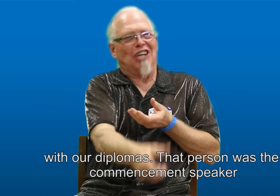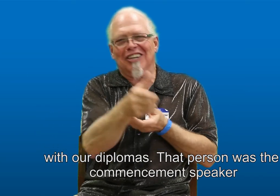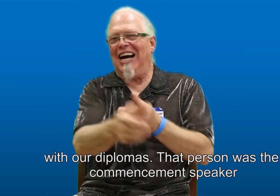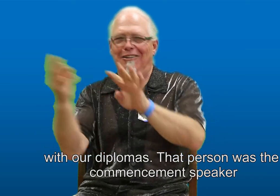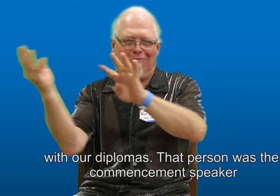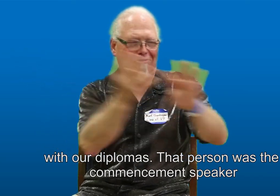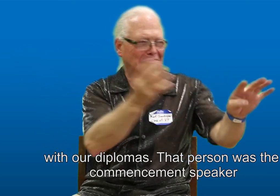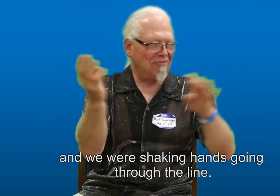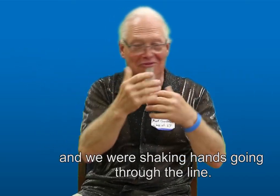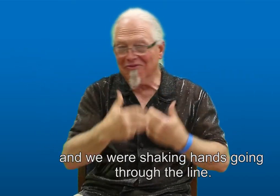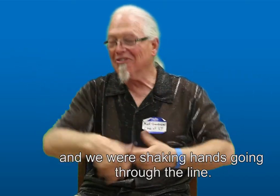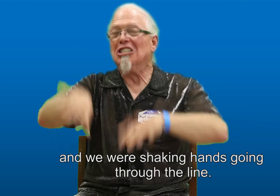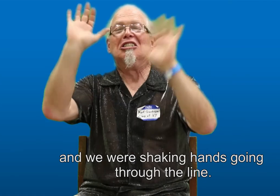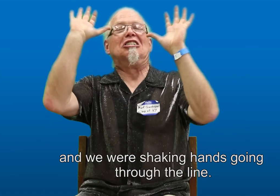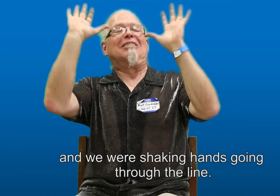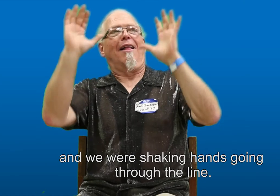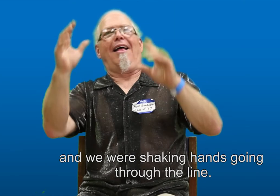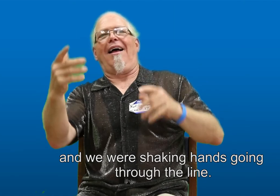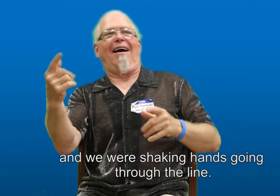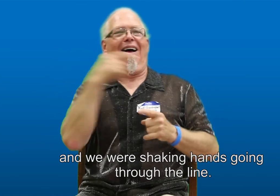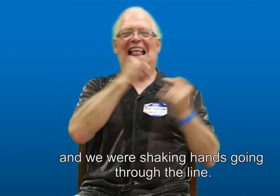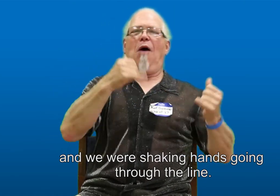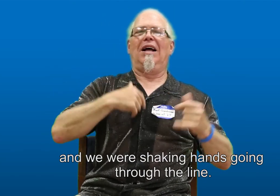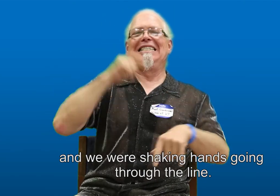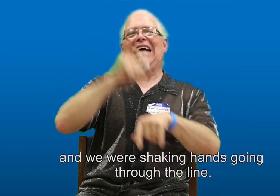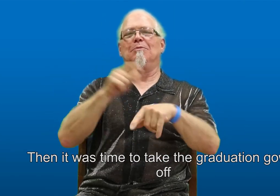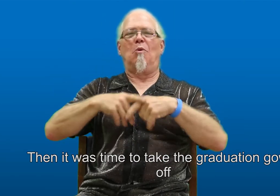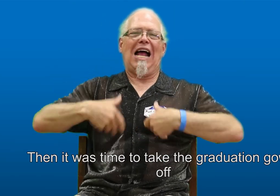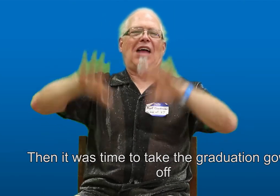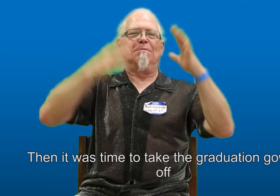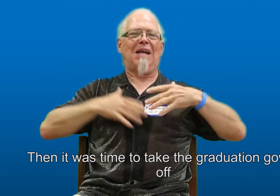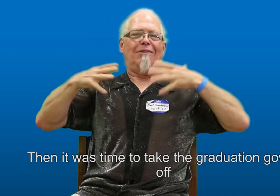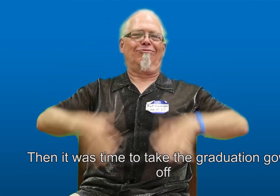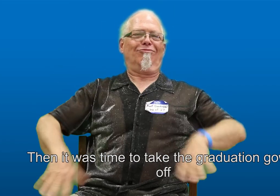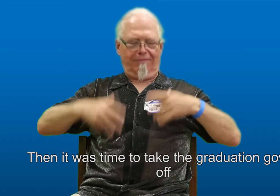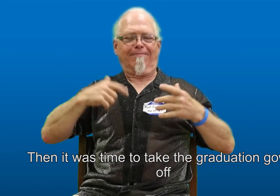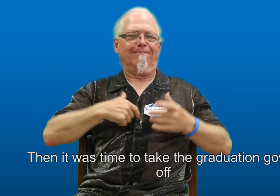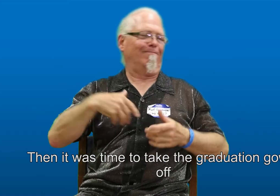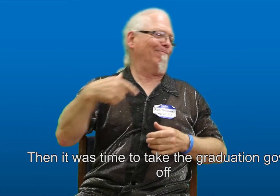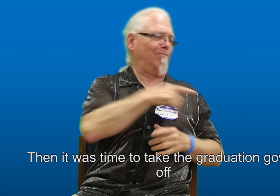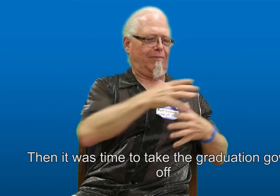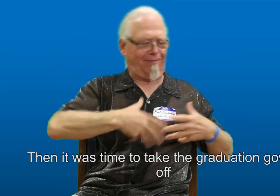commencement speaker, and we were shaking hands, going through the line, and then it was time to take the gown off,